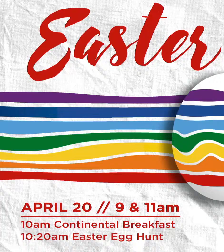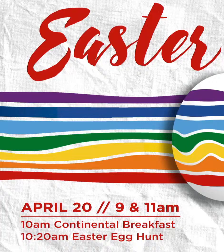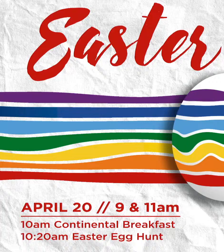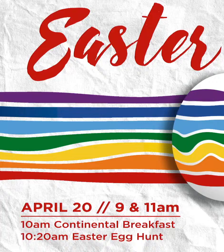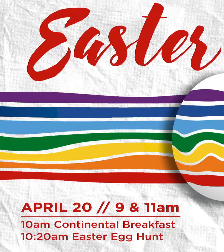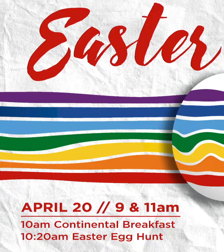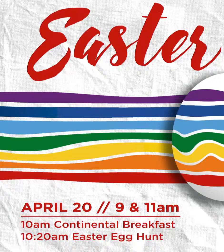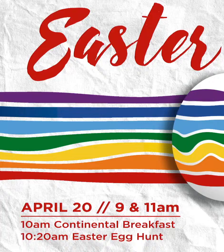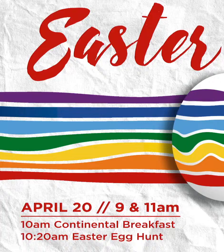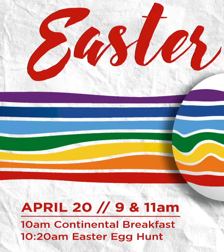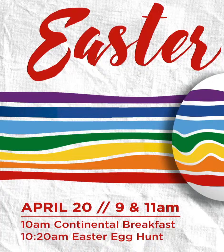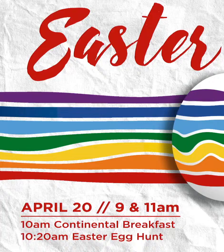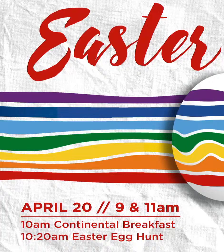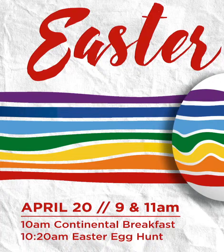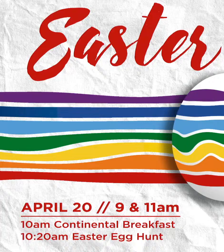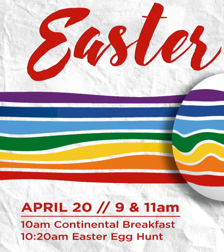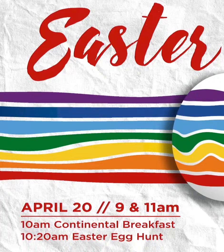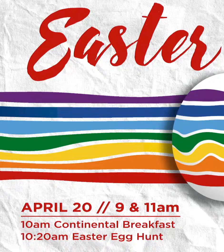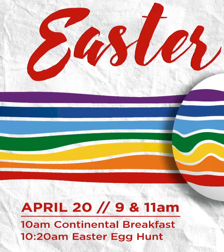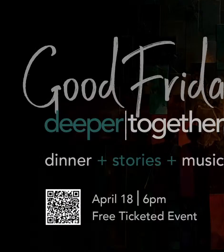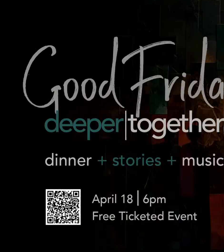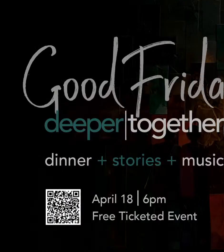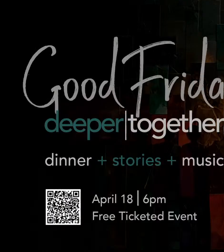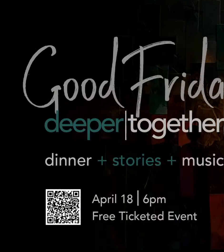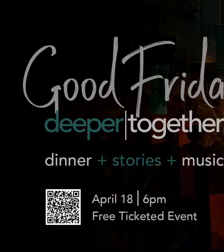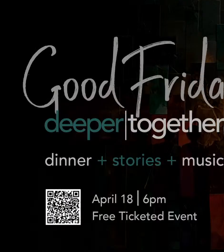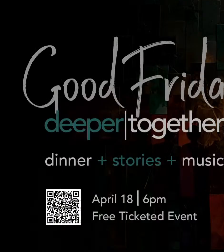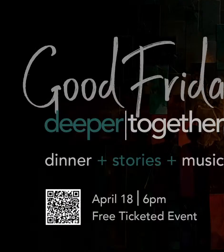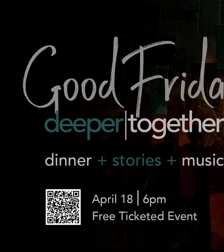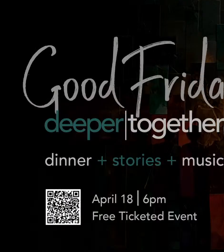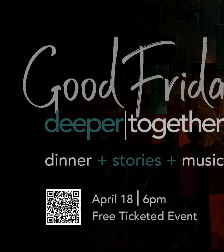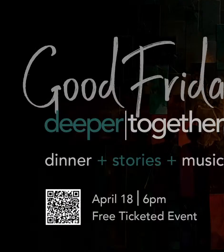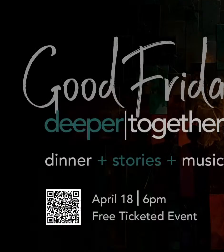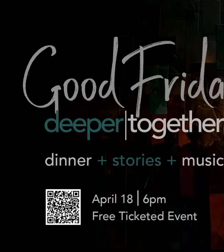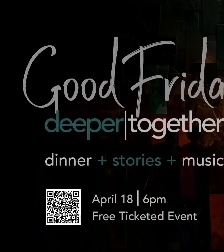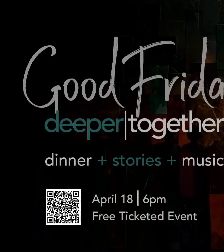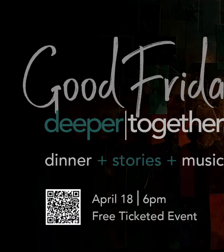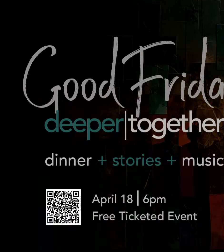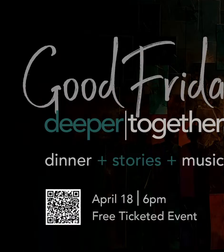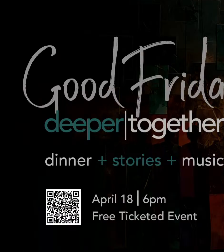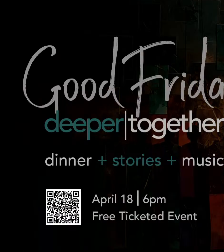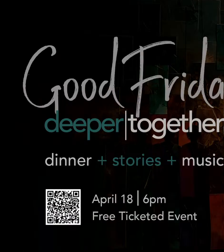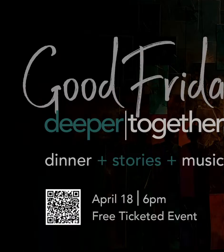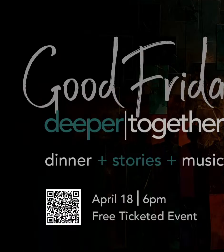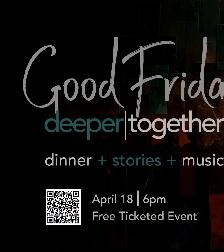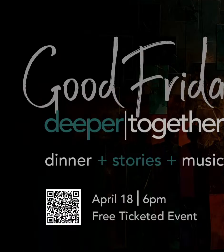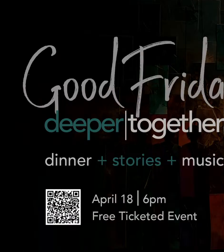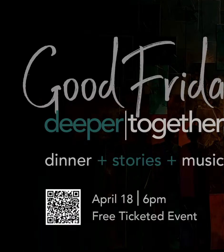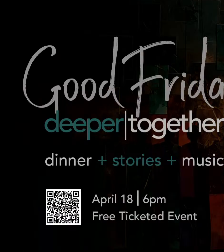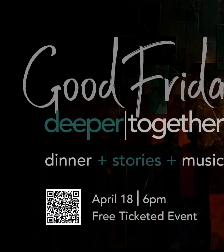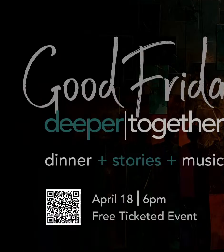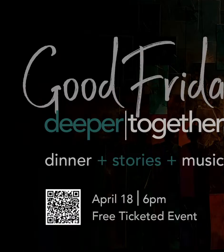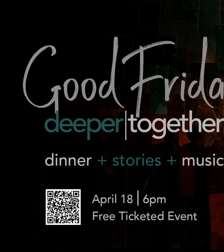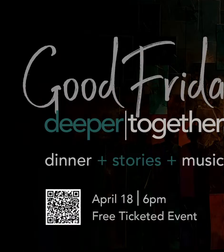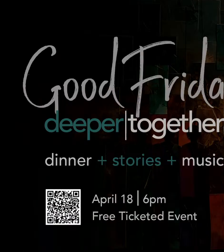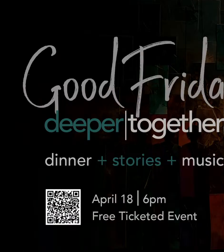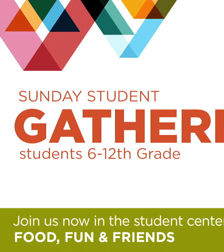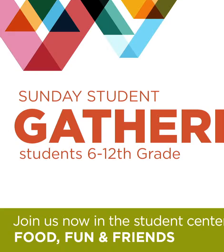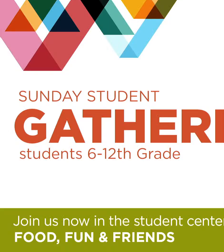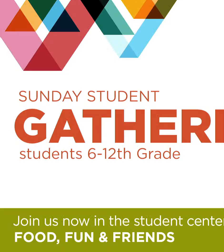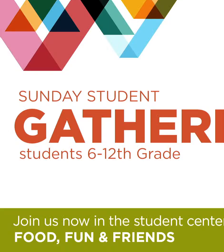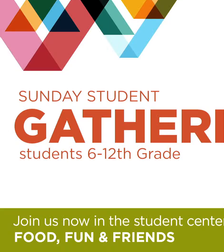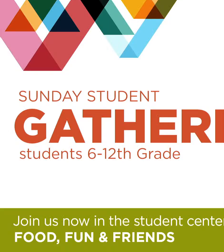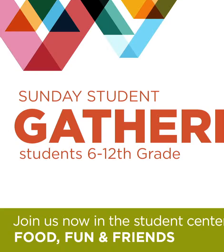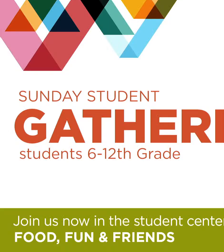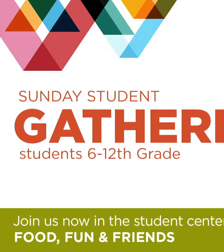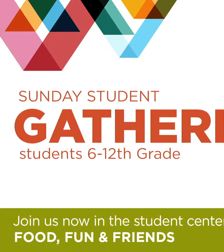my heart. Oh, I know a love like this doesn't come around every day, and